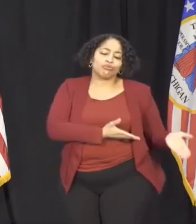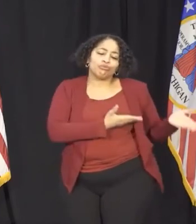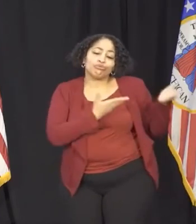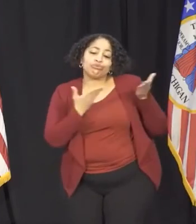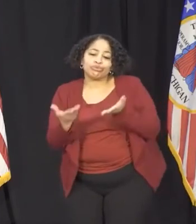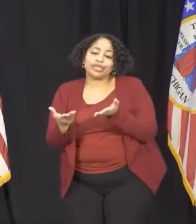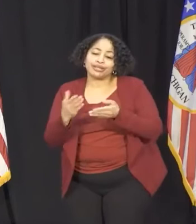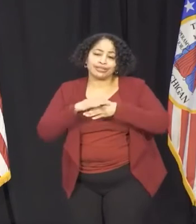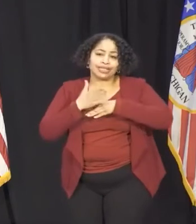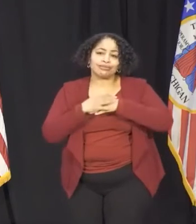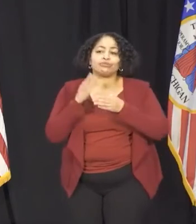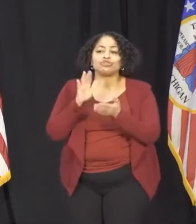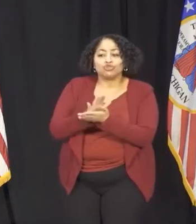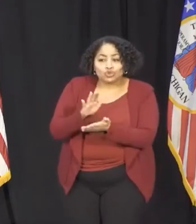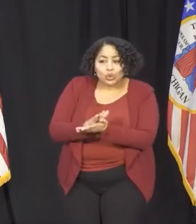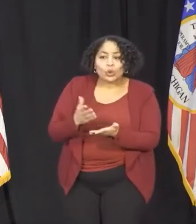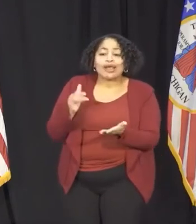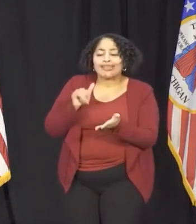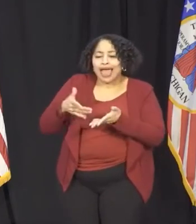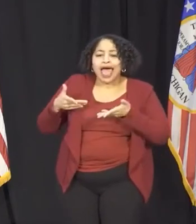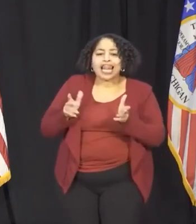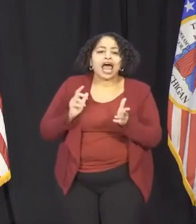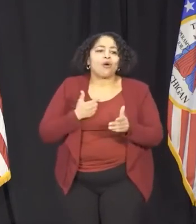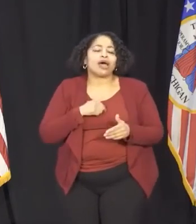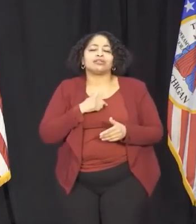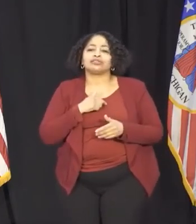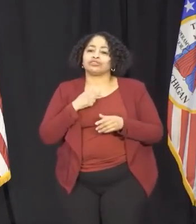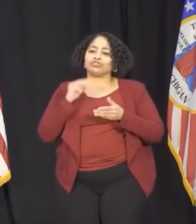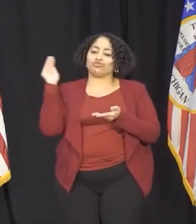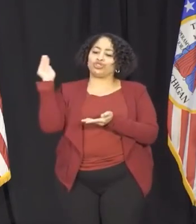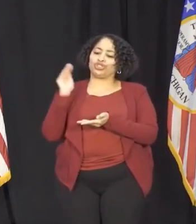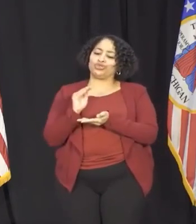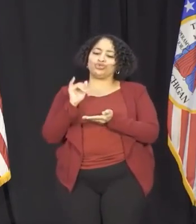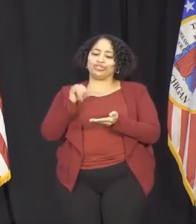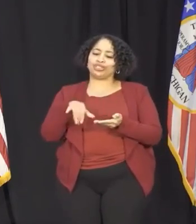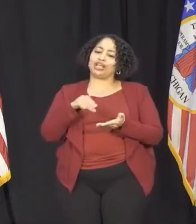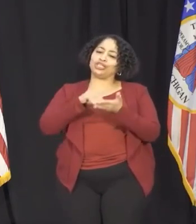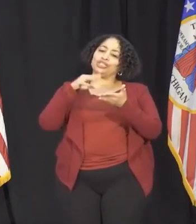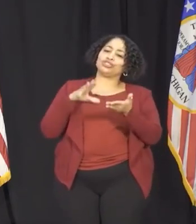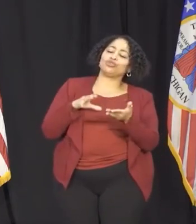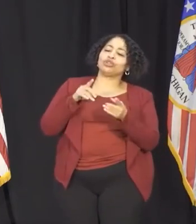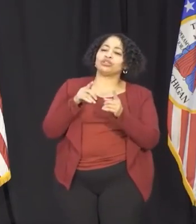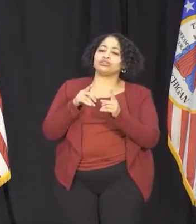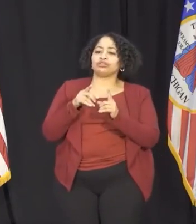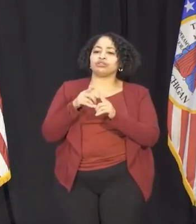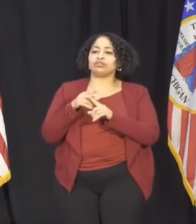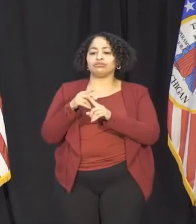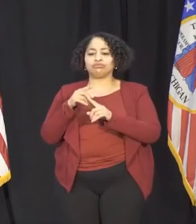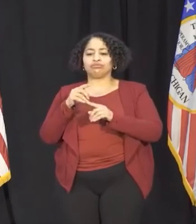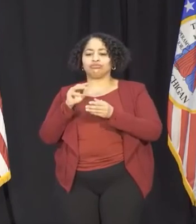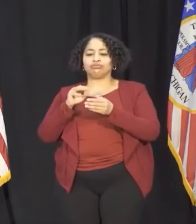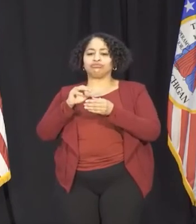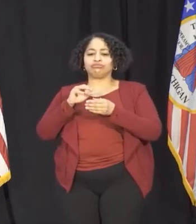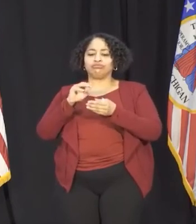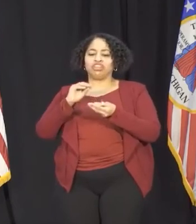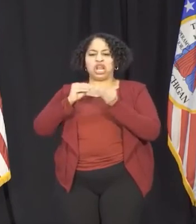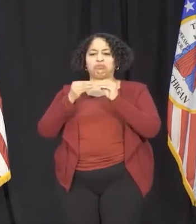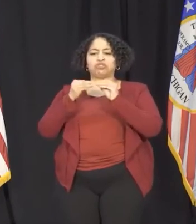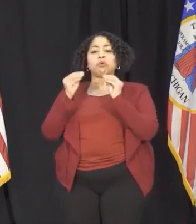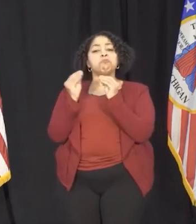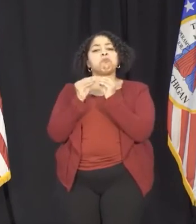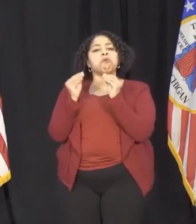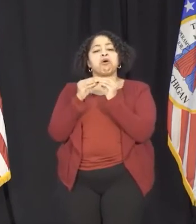these devices to school. This allows us to reduce that student-to-ratio even more and begin to